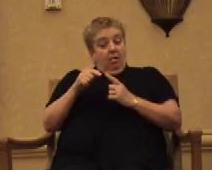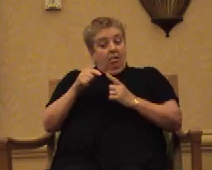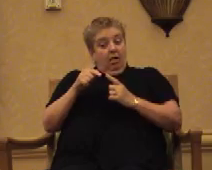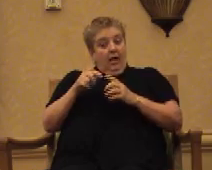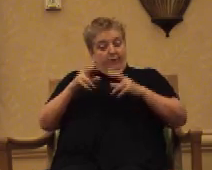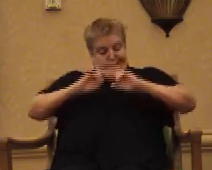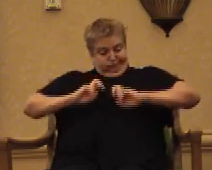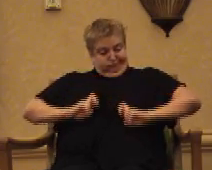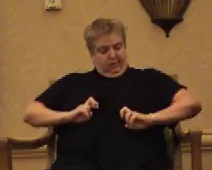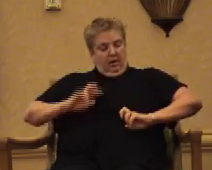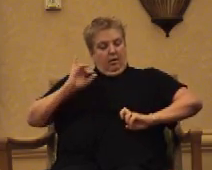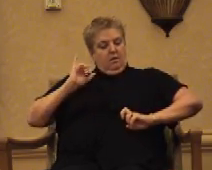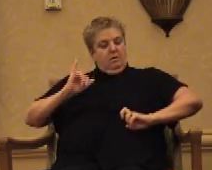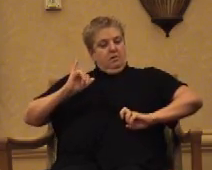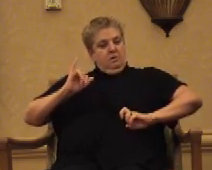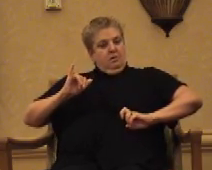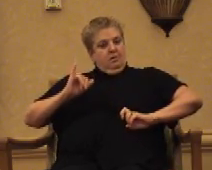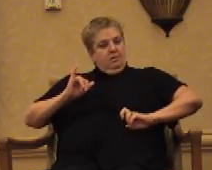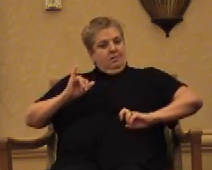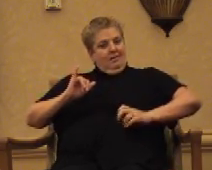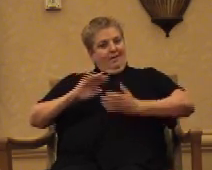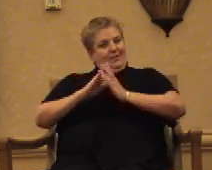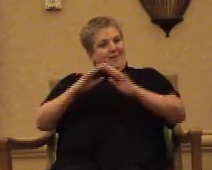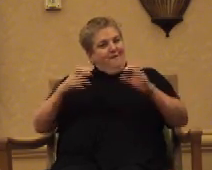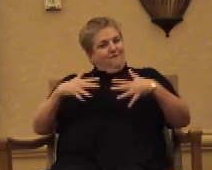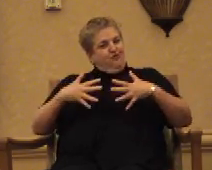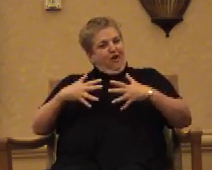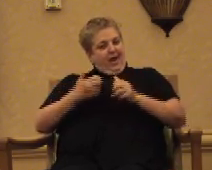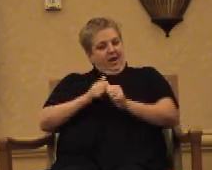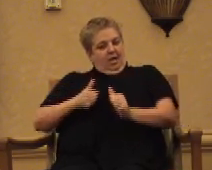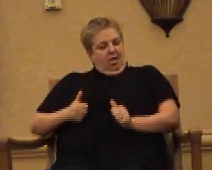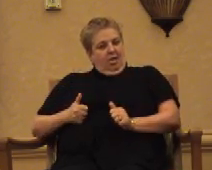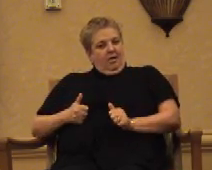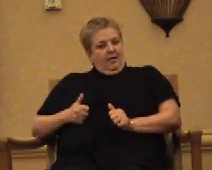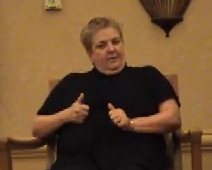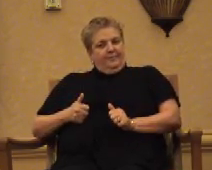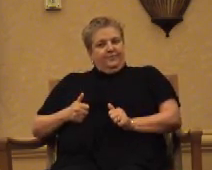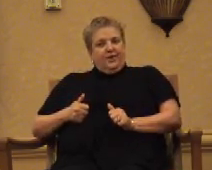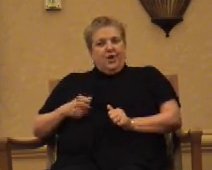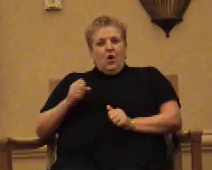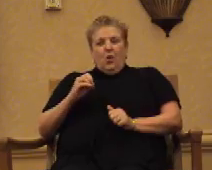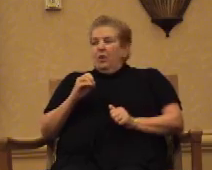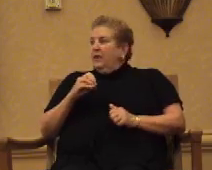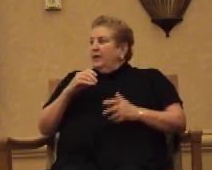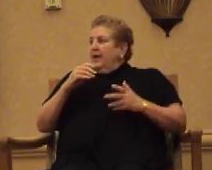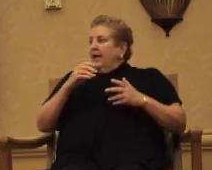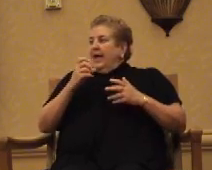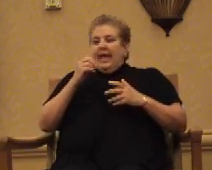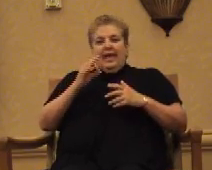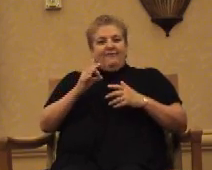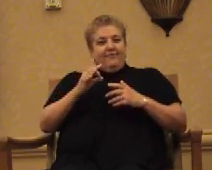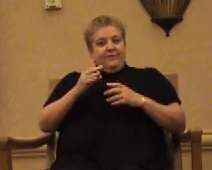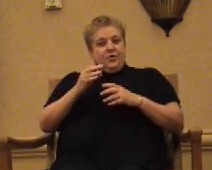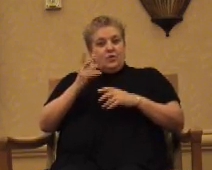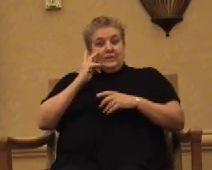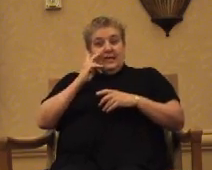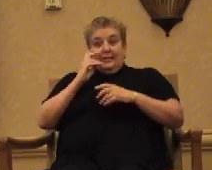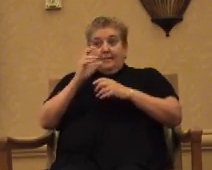ball, everyone knows. You can't contain yourself. You have to step towards where the pitch is coming to hit it. And